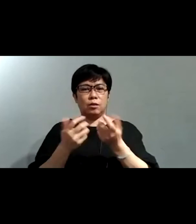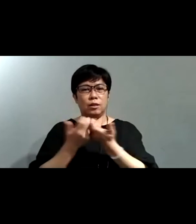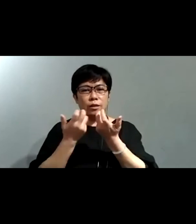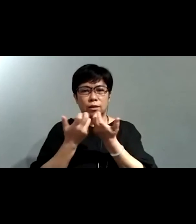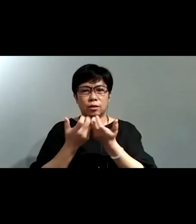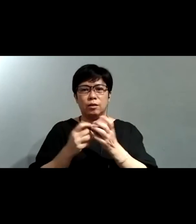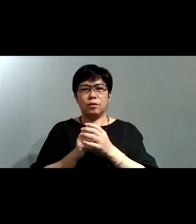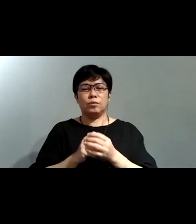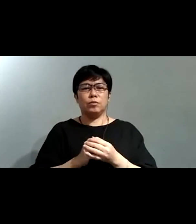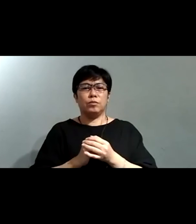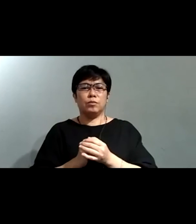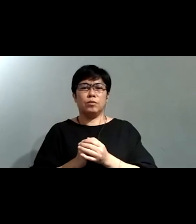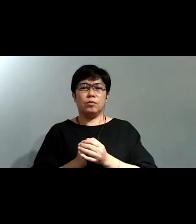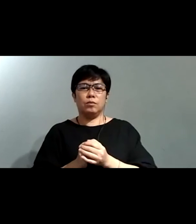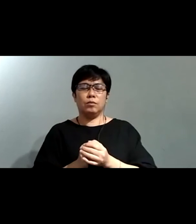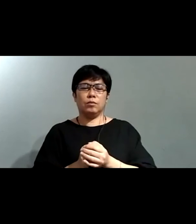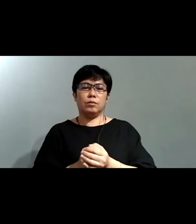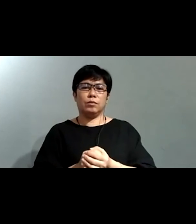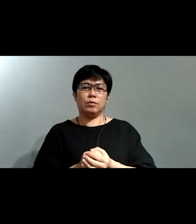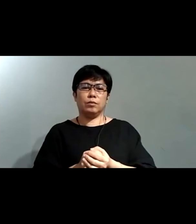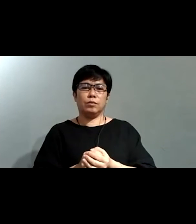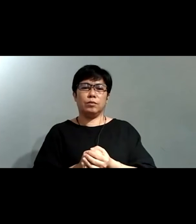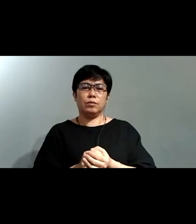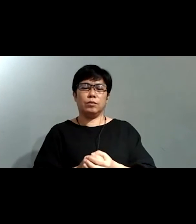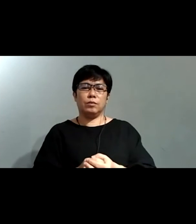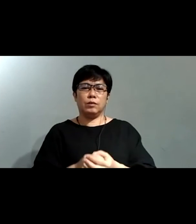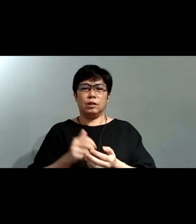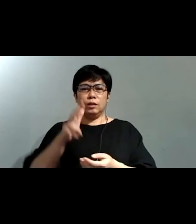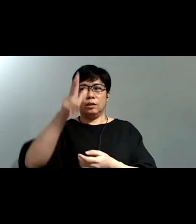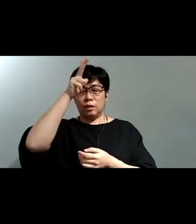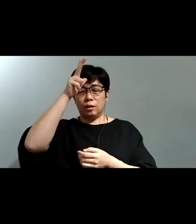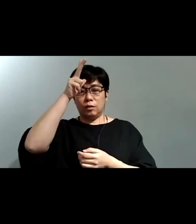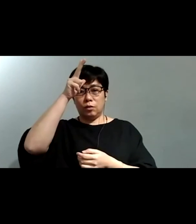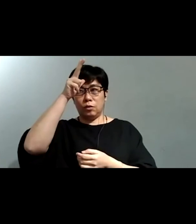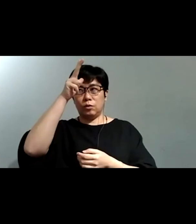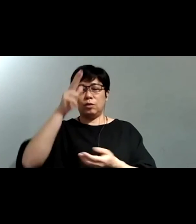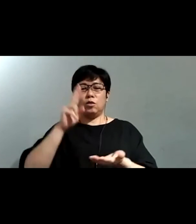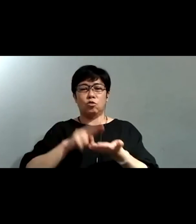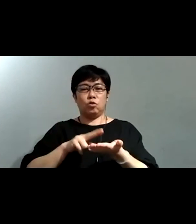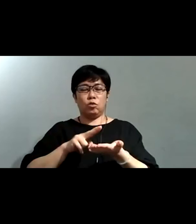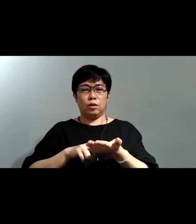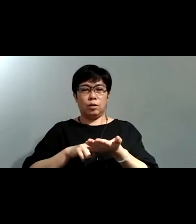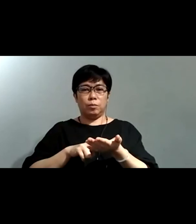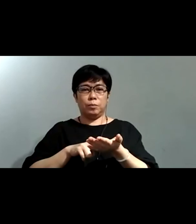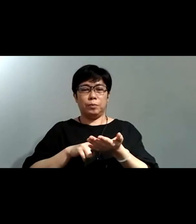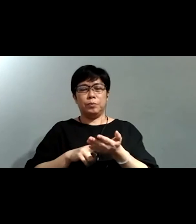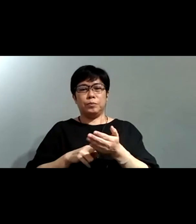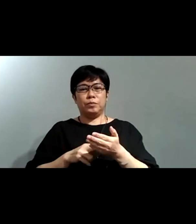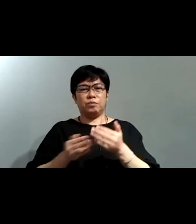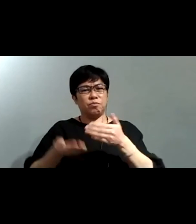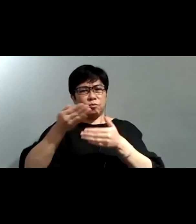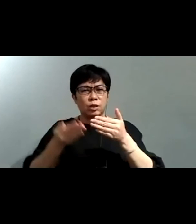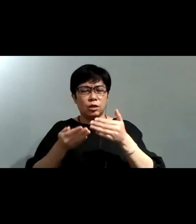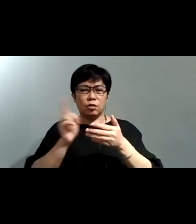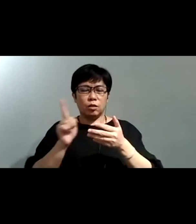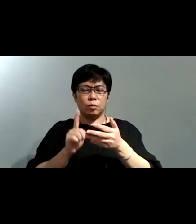the trustworthiness of the government, of officials, of the CE, the chief